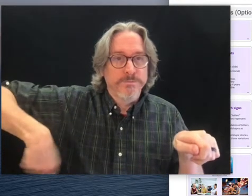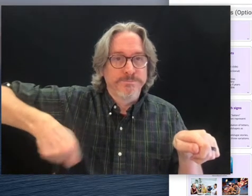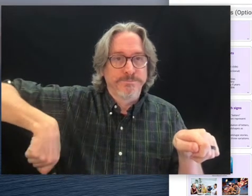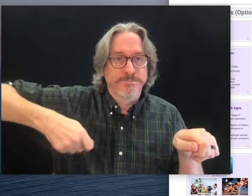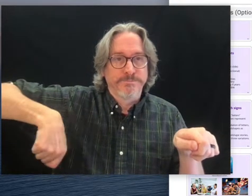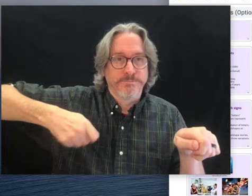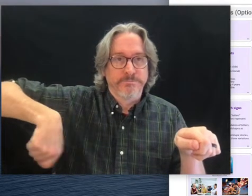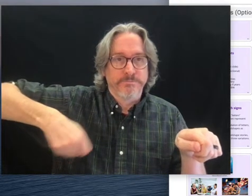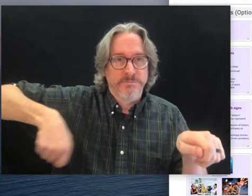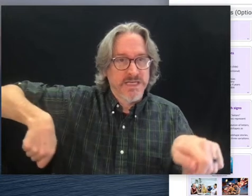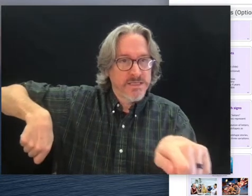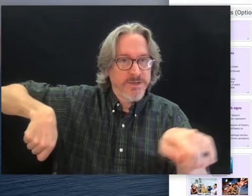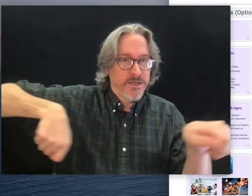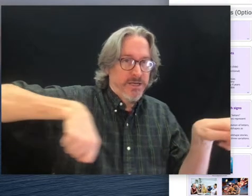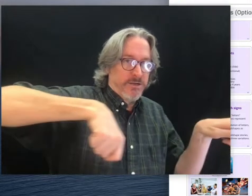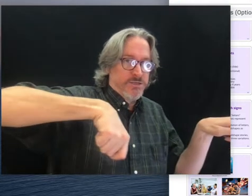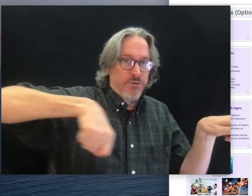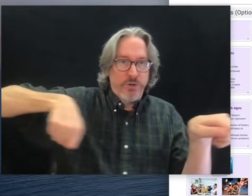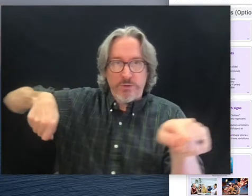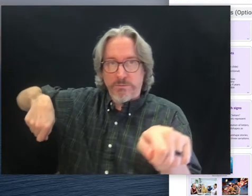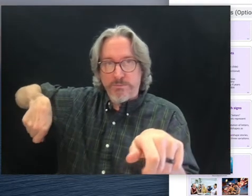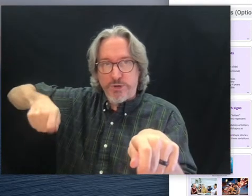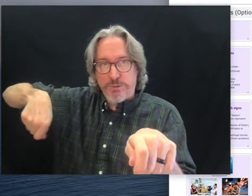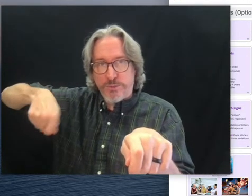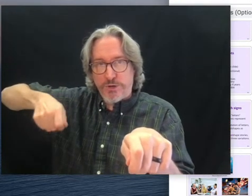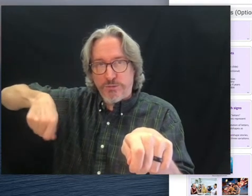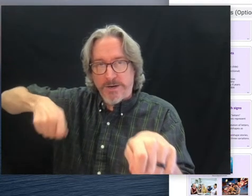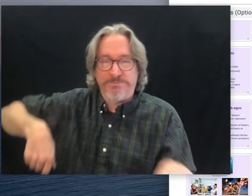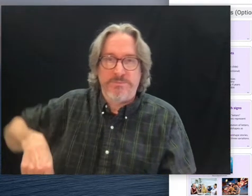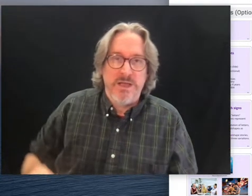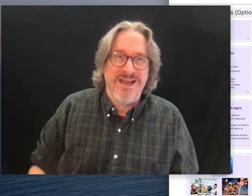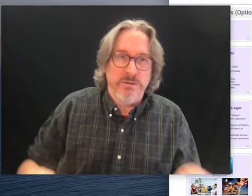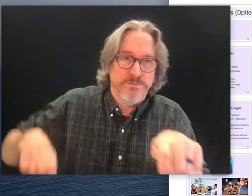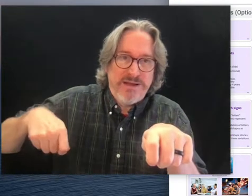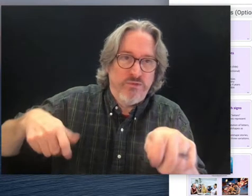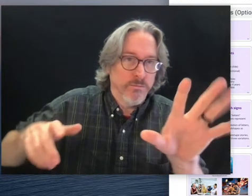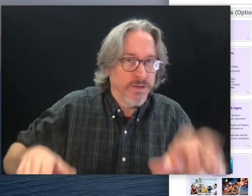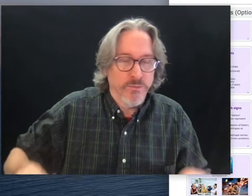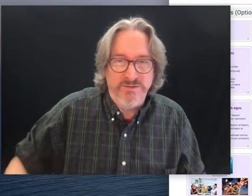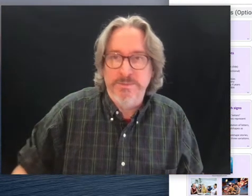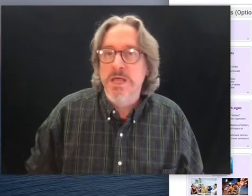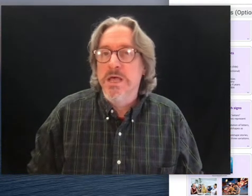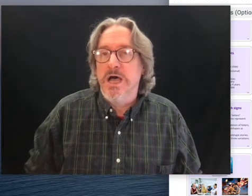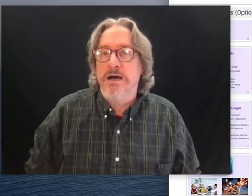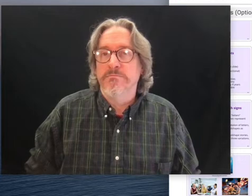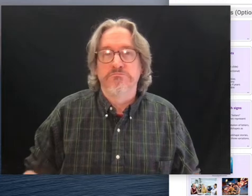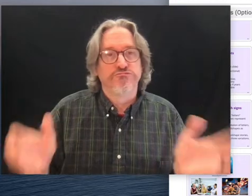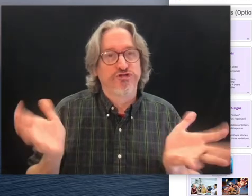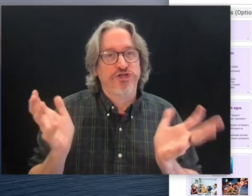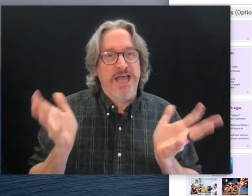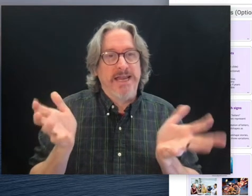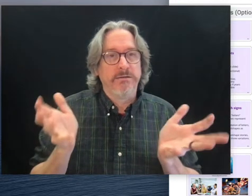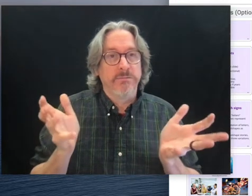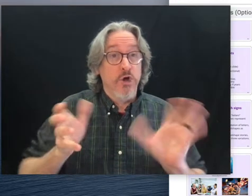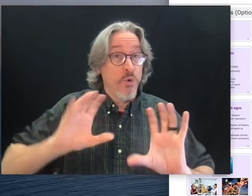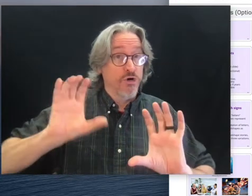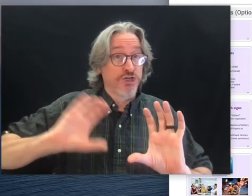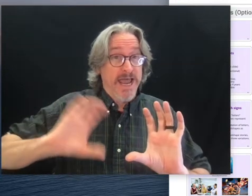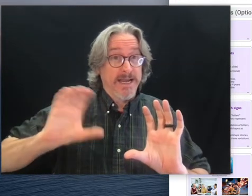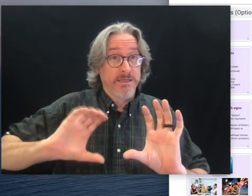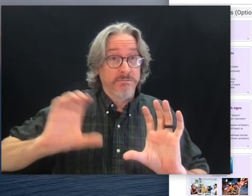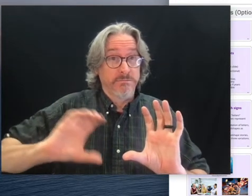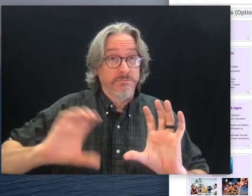Pool tends to be, like, here's the pool cue, right? I know in bad form, but whatever. Chatting